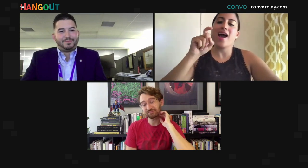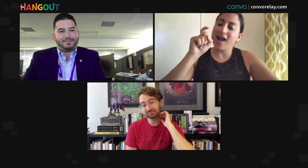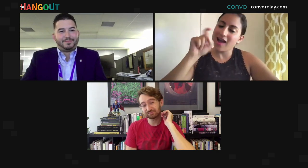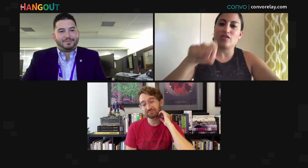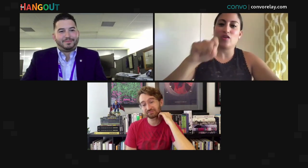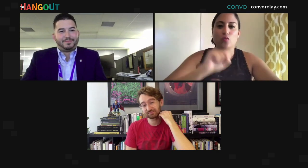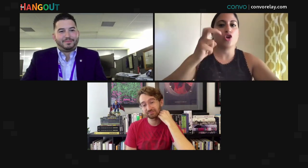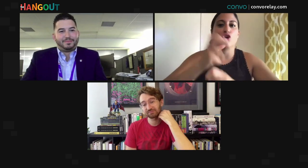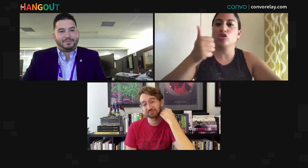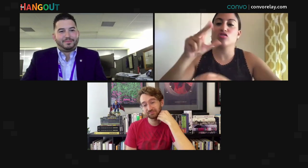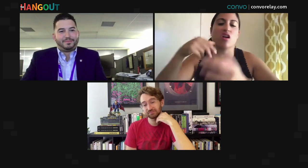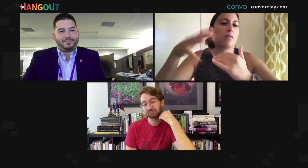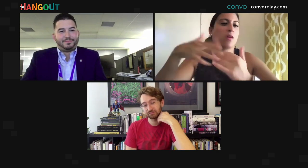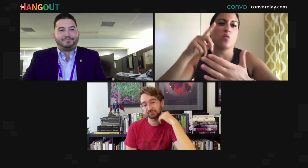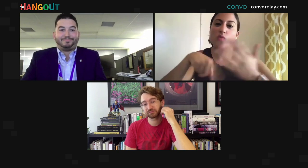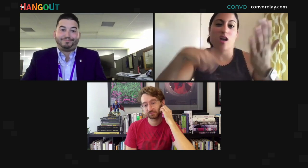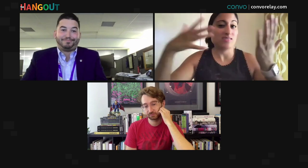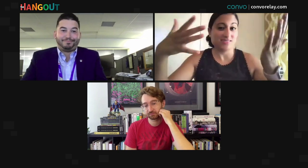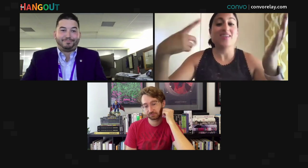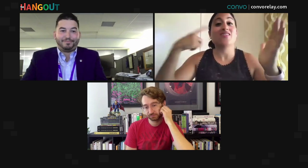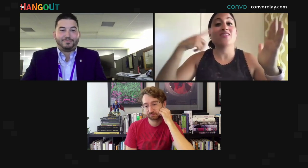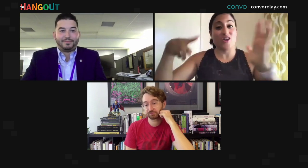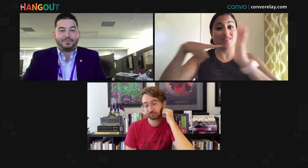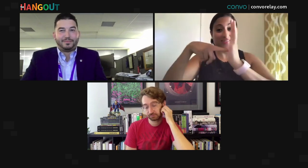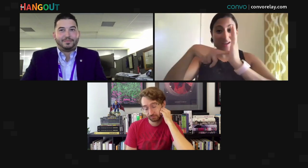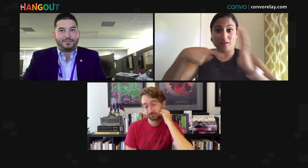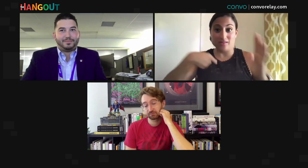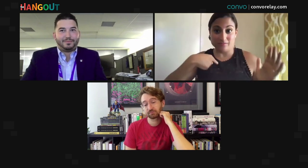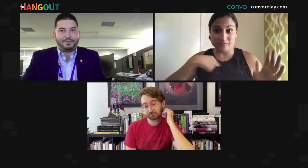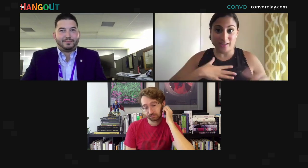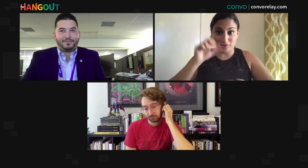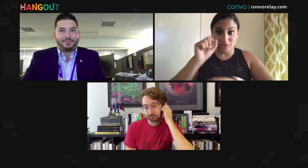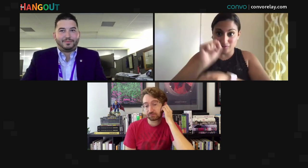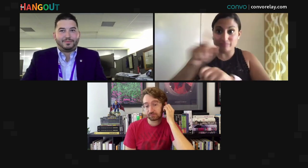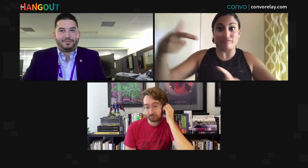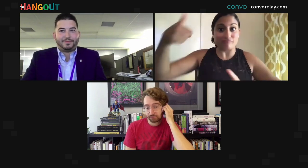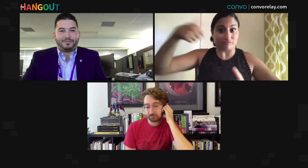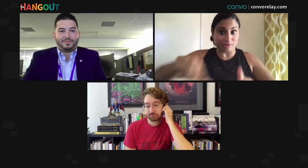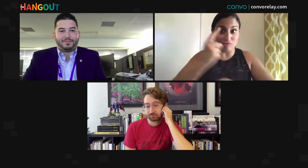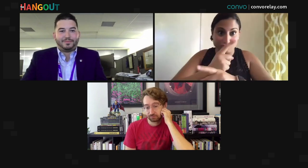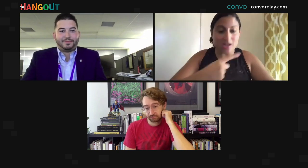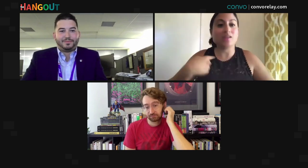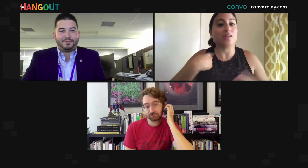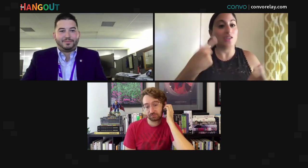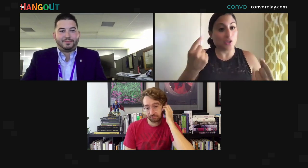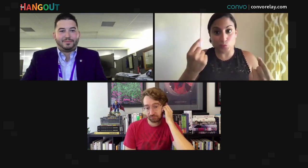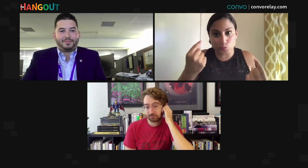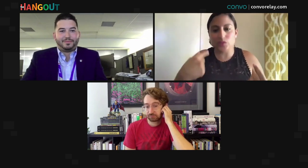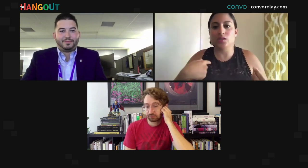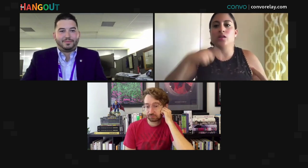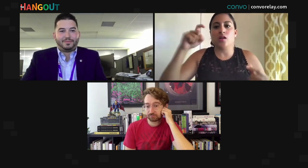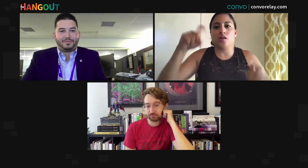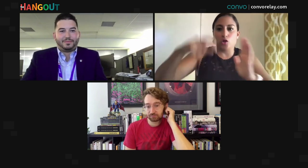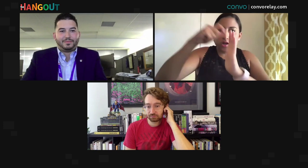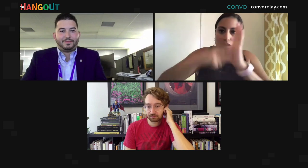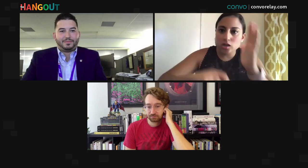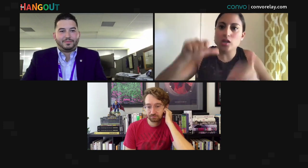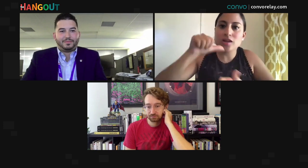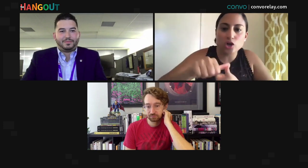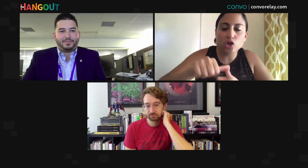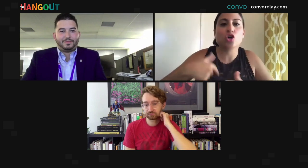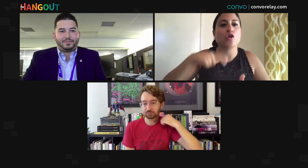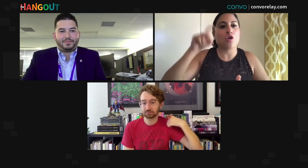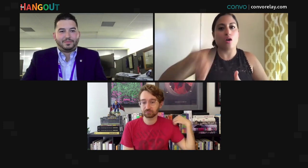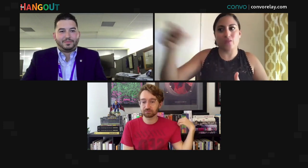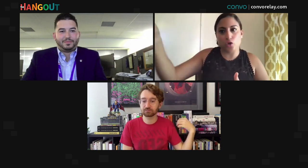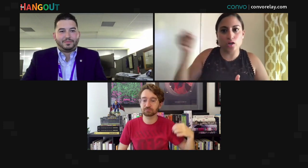hearing communities are on par, but really we have to work harder regardless. So for example, at my job, I was initially